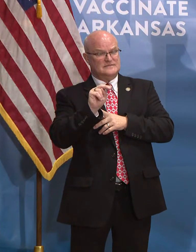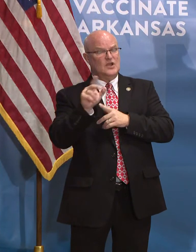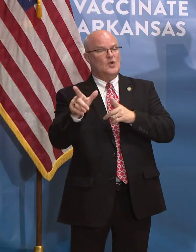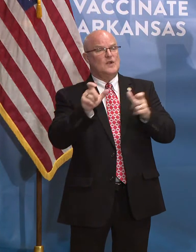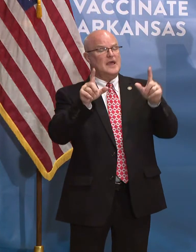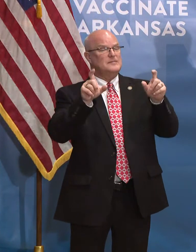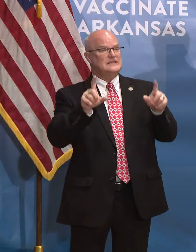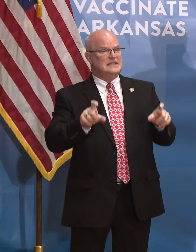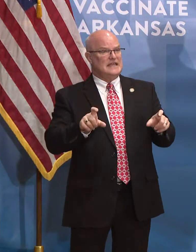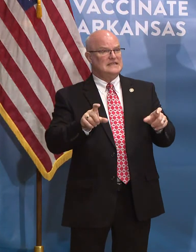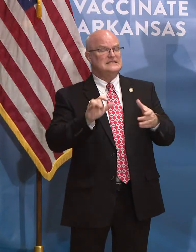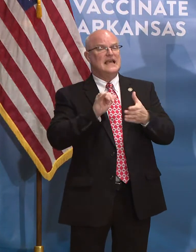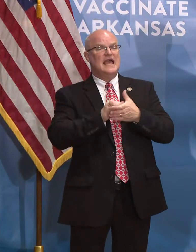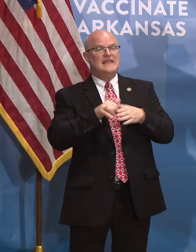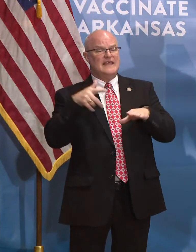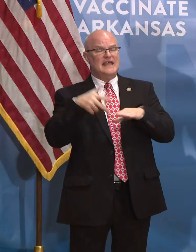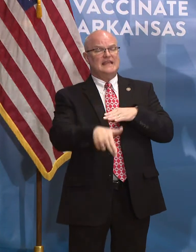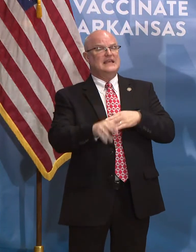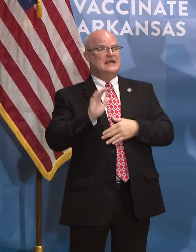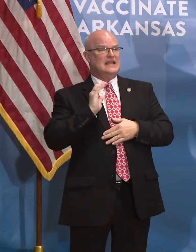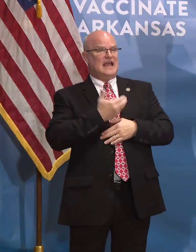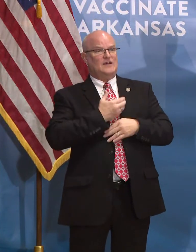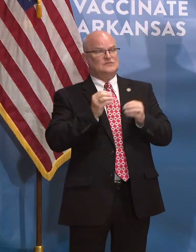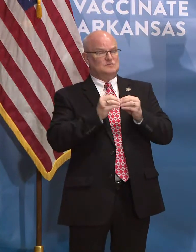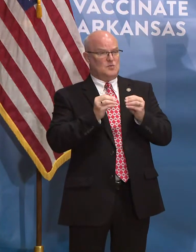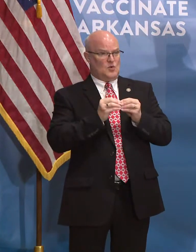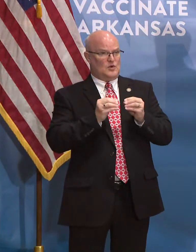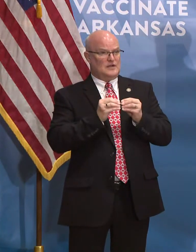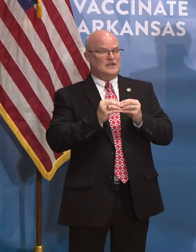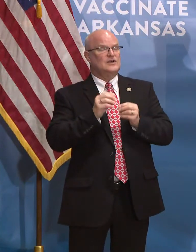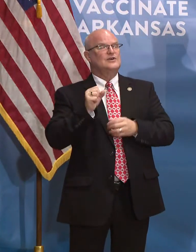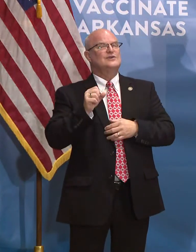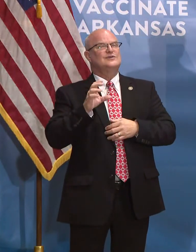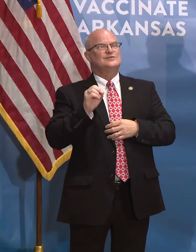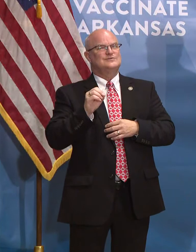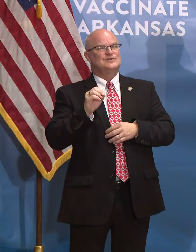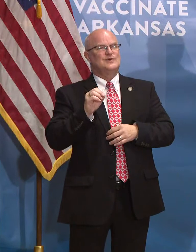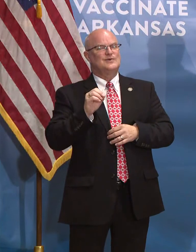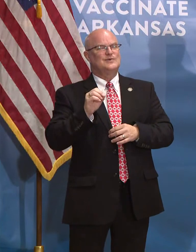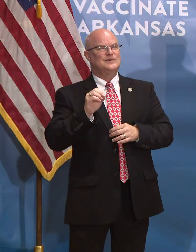rapid tests, and that cut the supply even further. And so